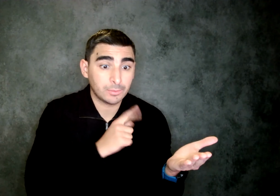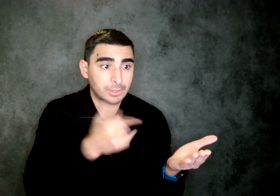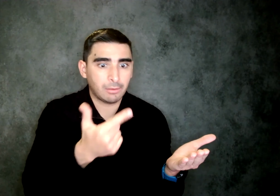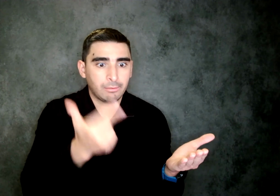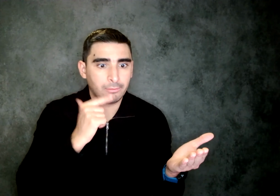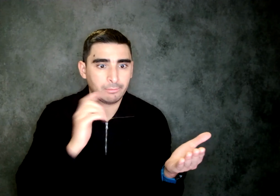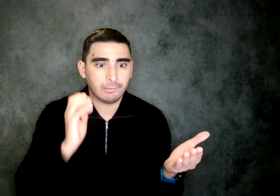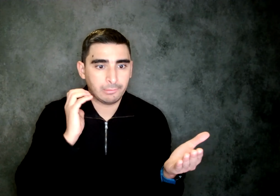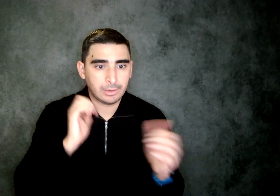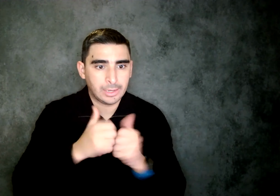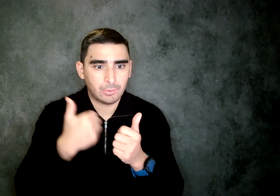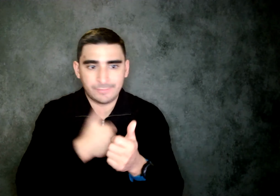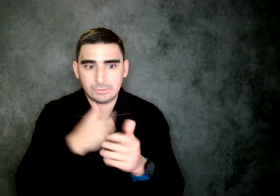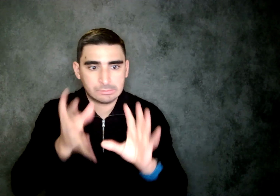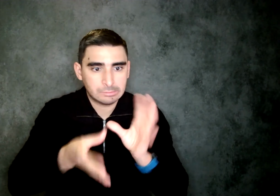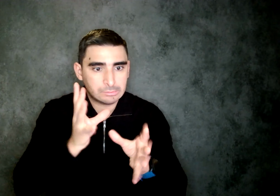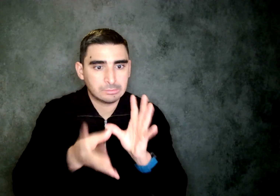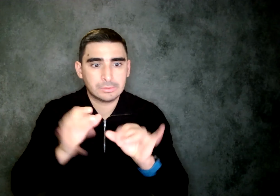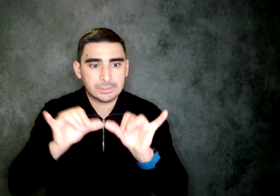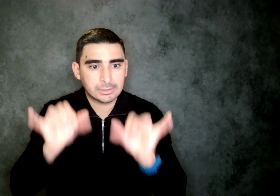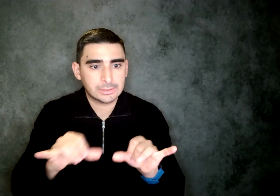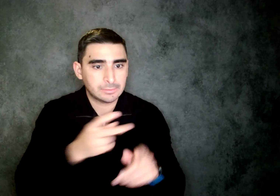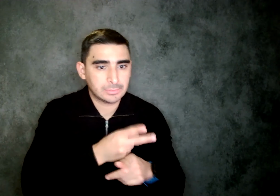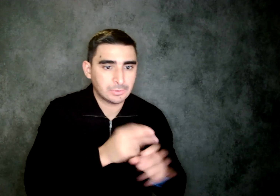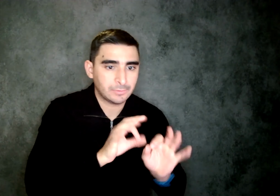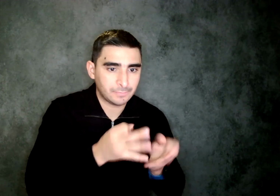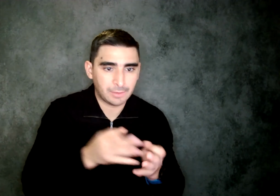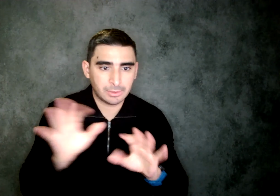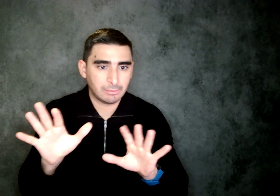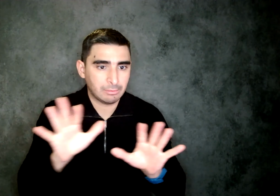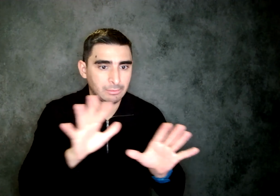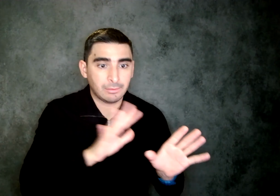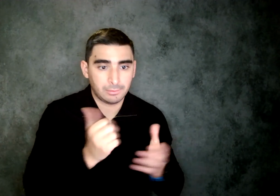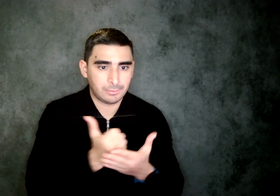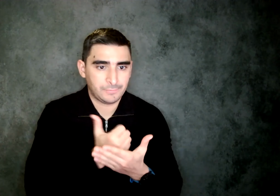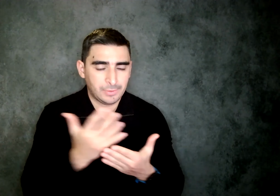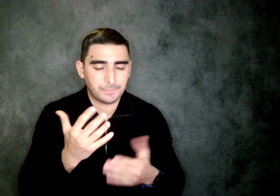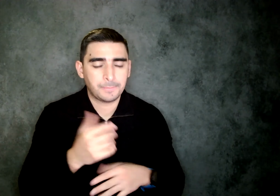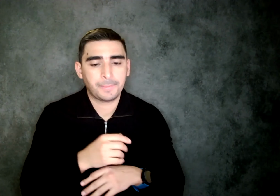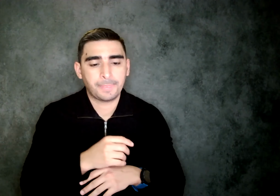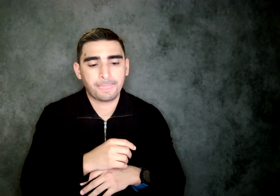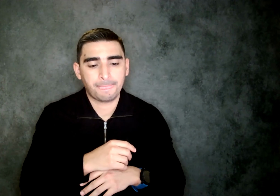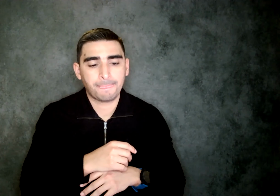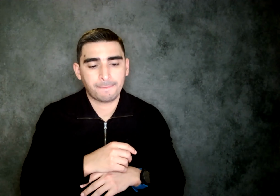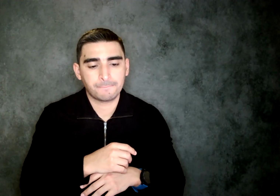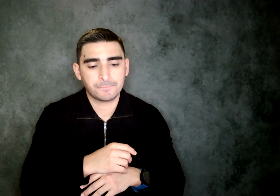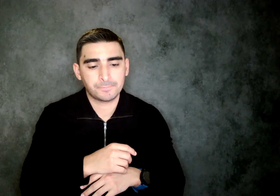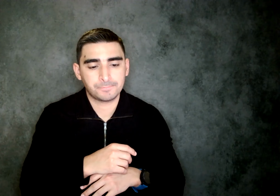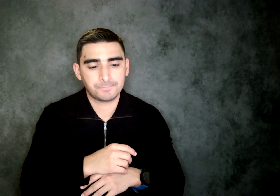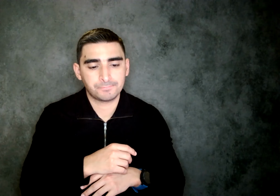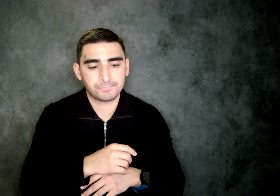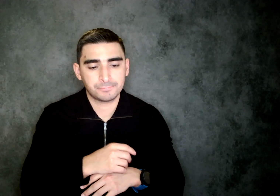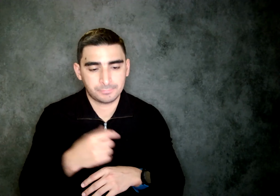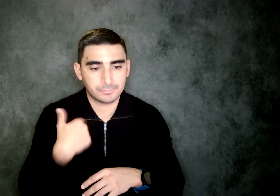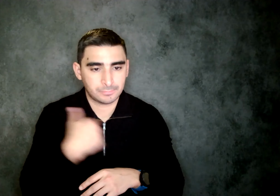navegar sistemas, cómo encargarse de la familia. Y luego los otros es lo que le nombramos